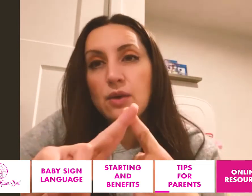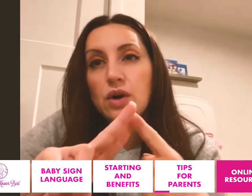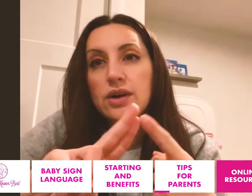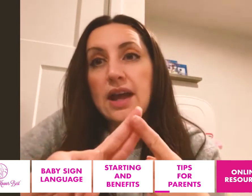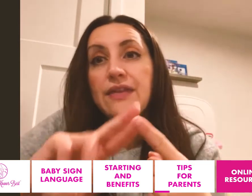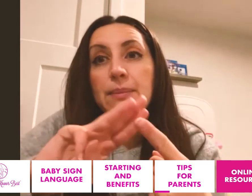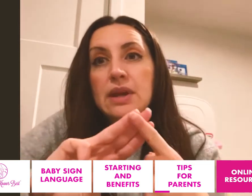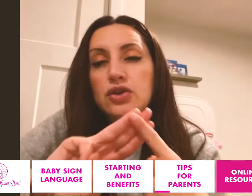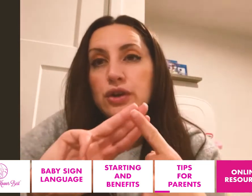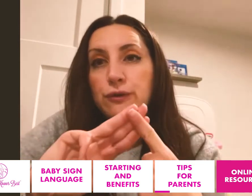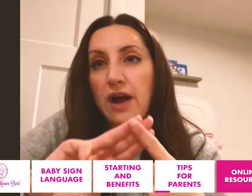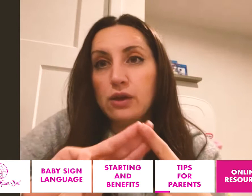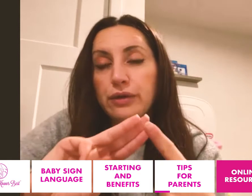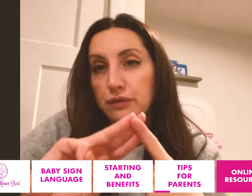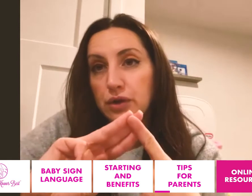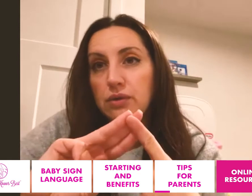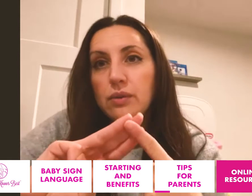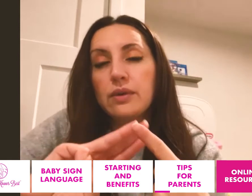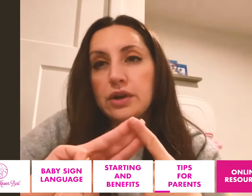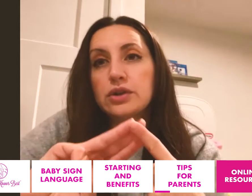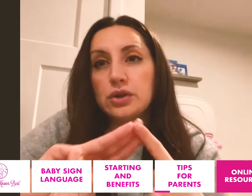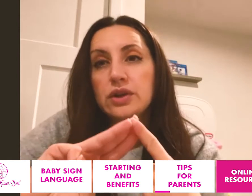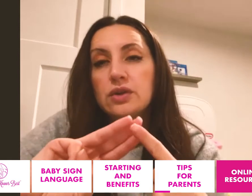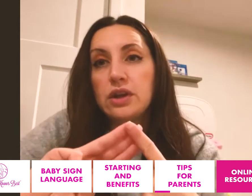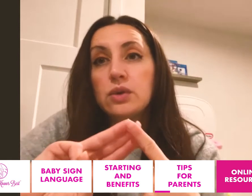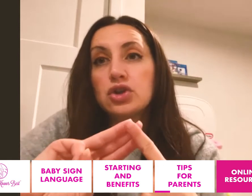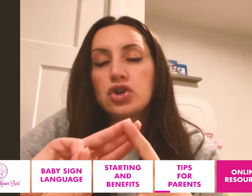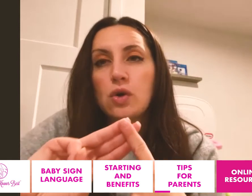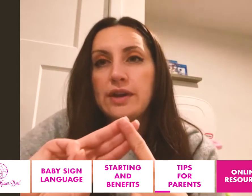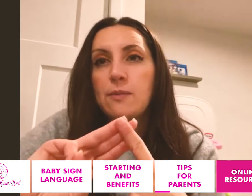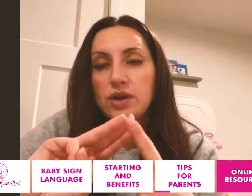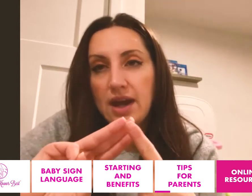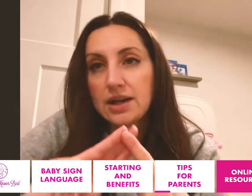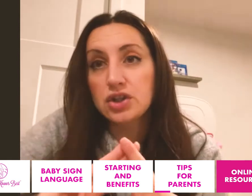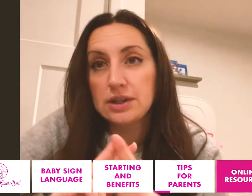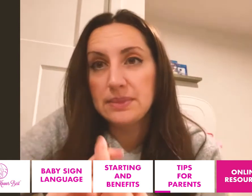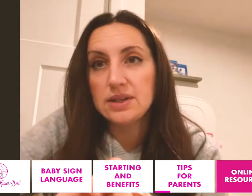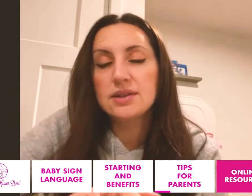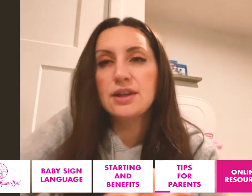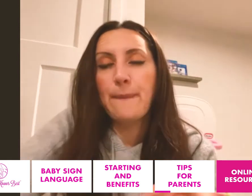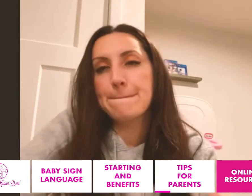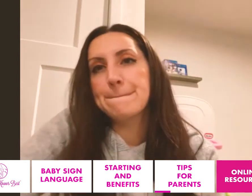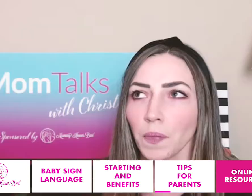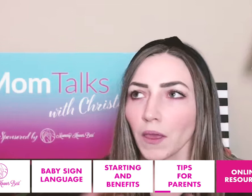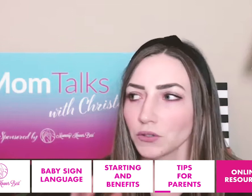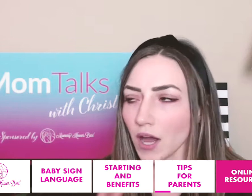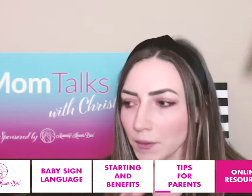word, and then make sure you follow through with what you're doing so that you can show them what it actually means. You talk